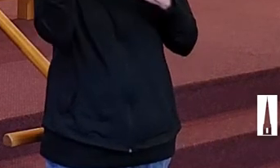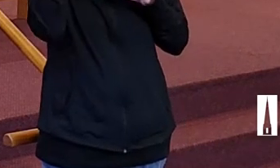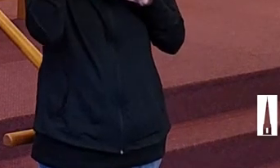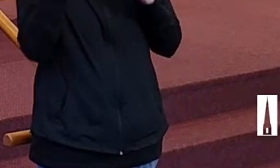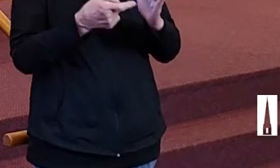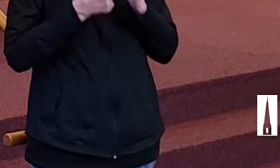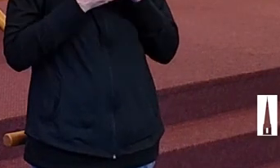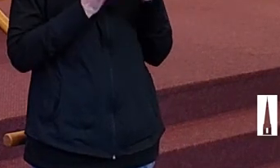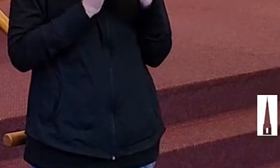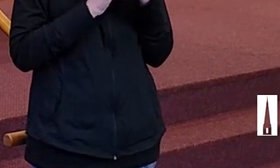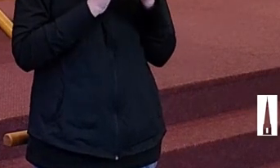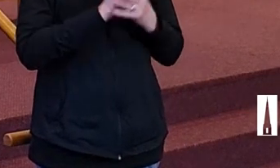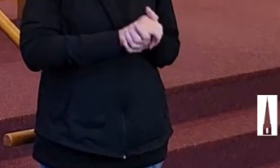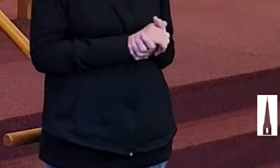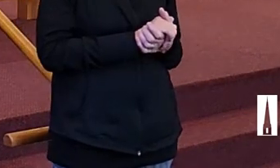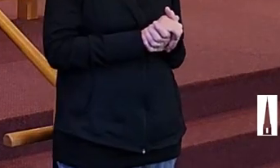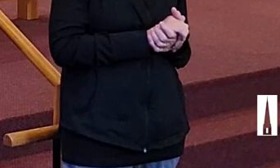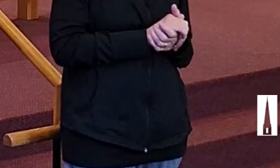But what if you're not either?